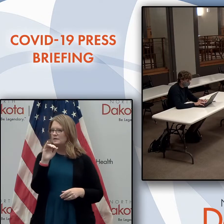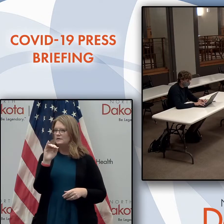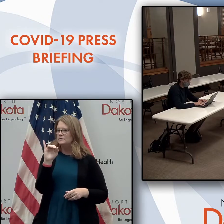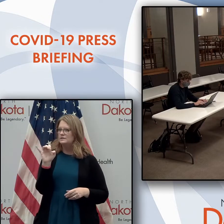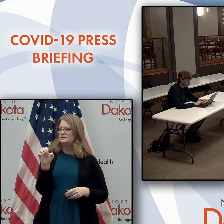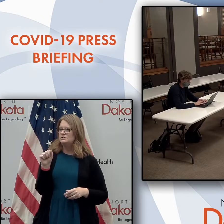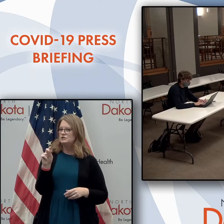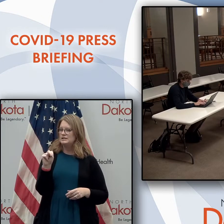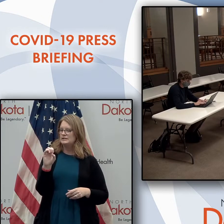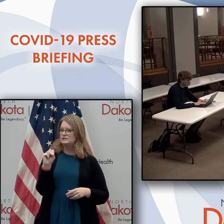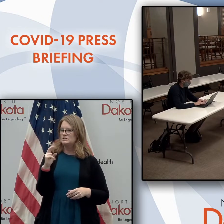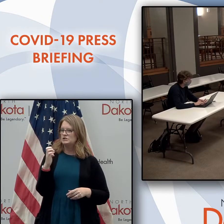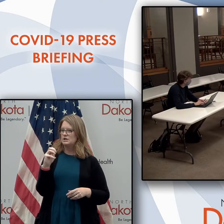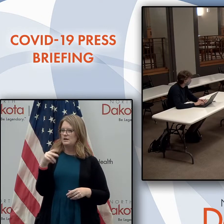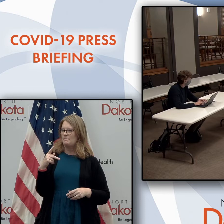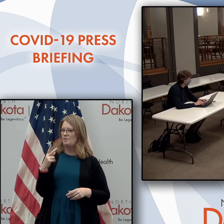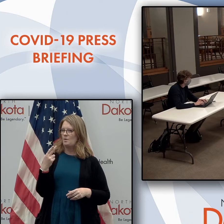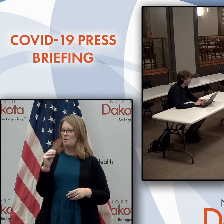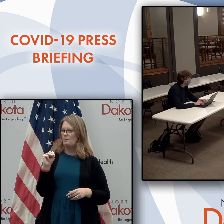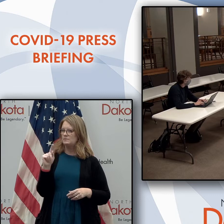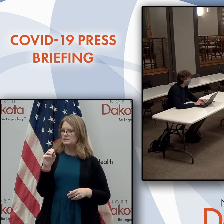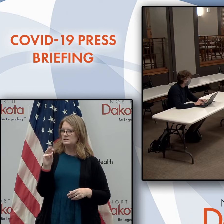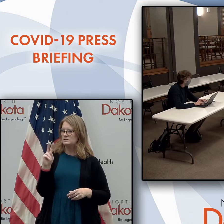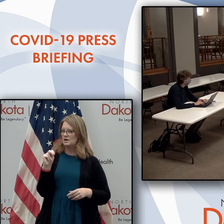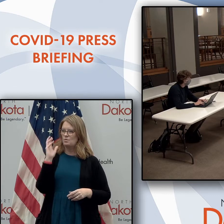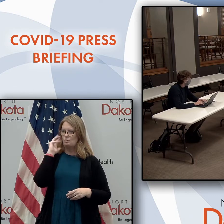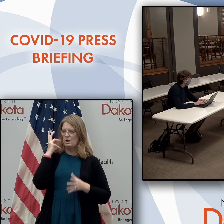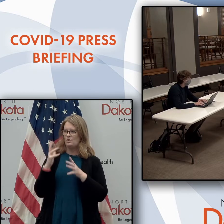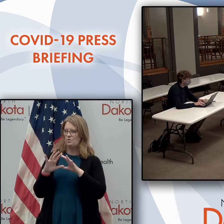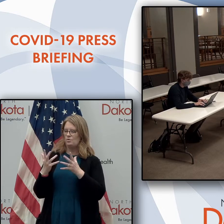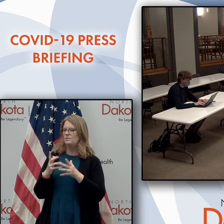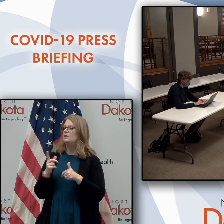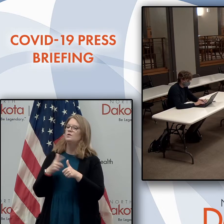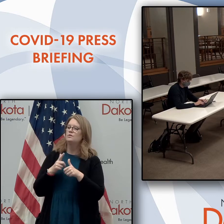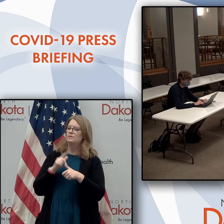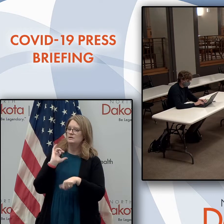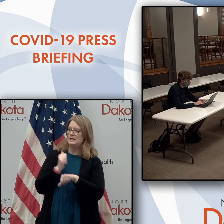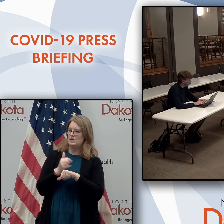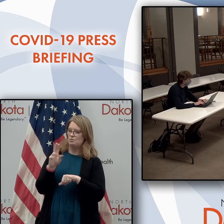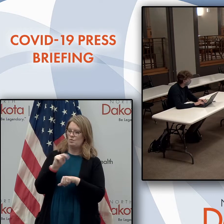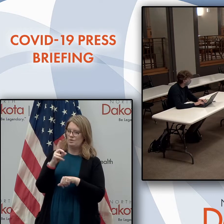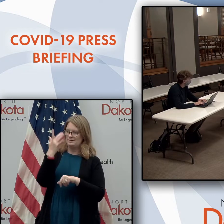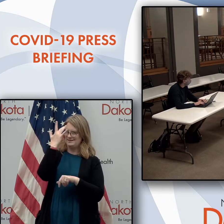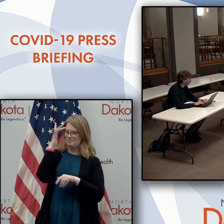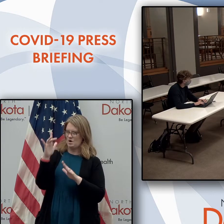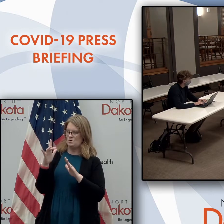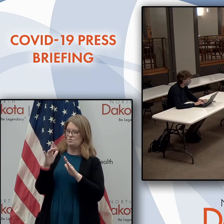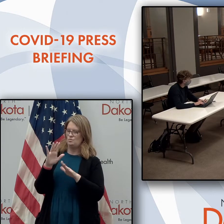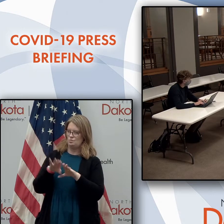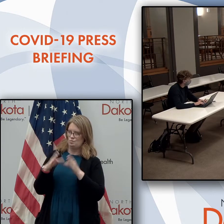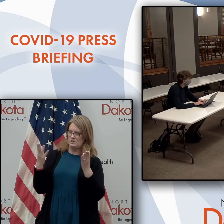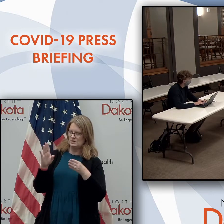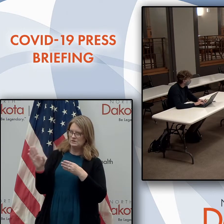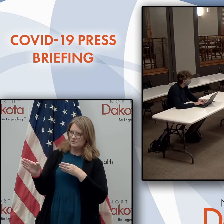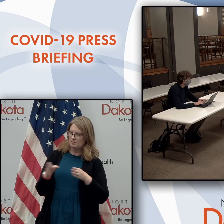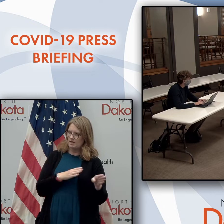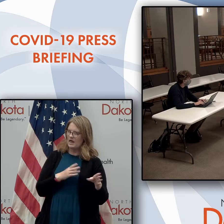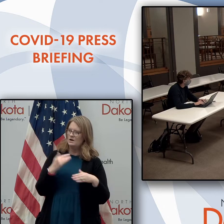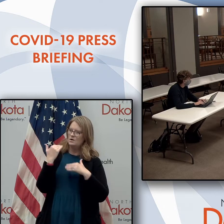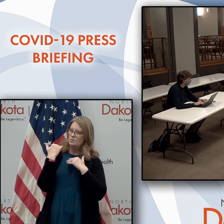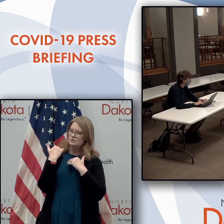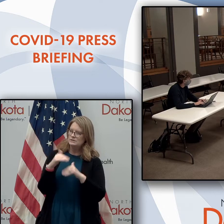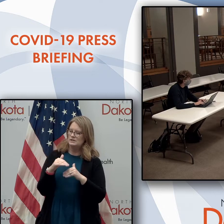Hometown Radio Group. When you first implemented the North Dakota Smart Restart Plan, restrictions for businesses and large gatherings